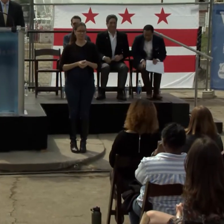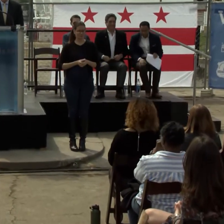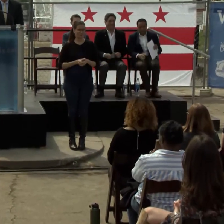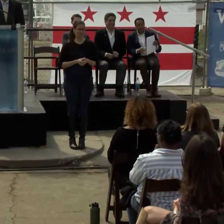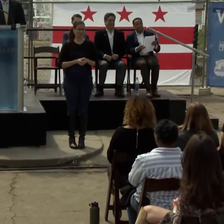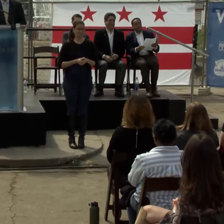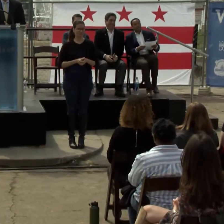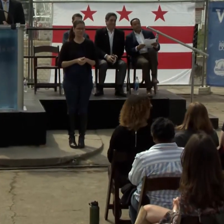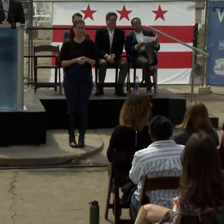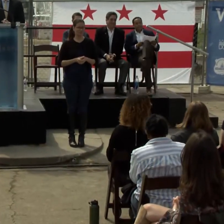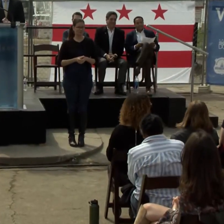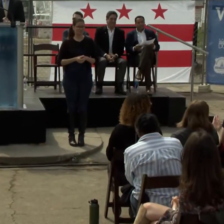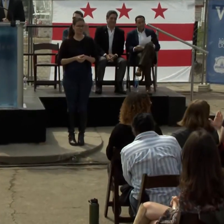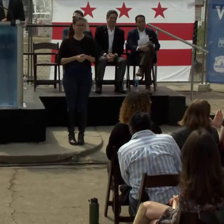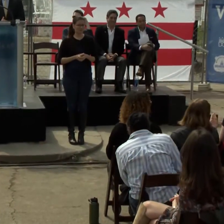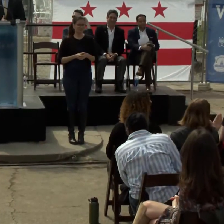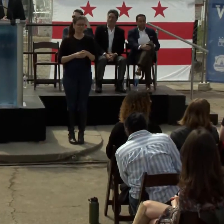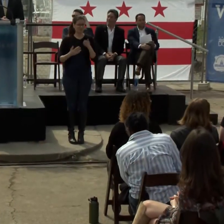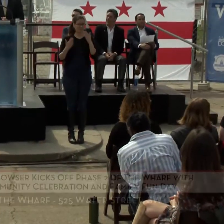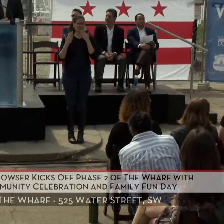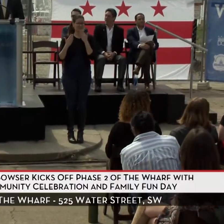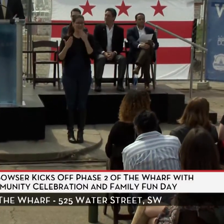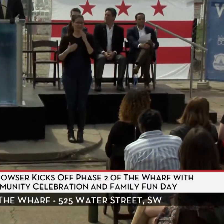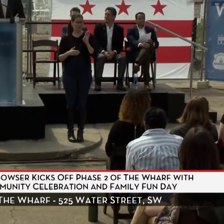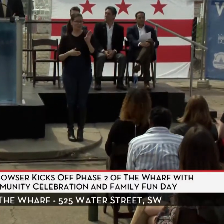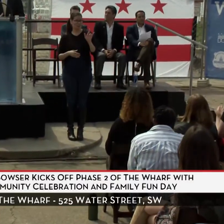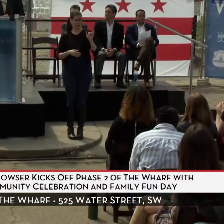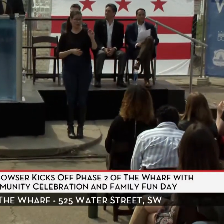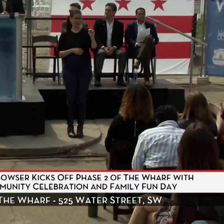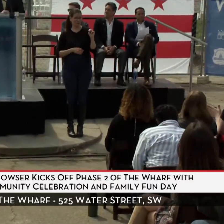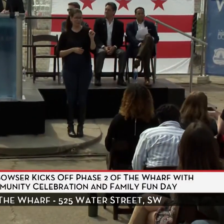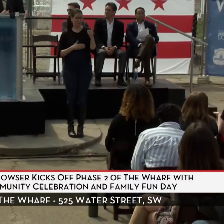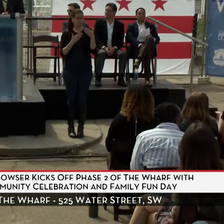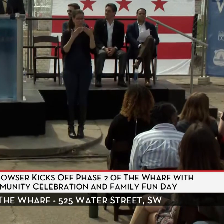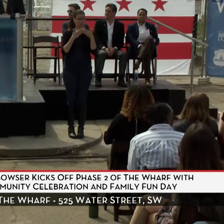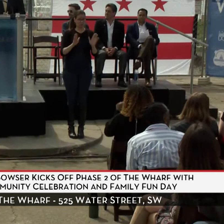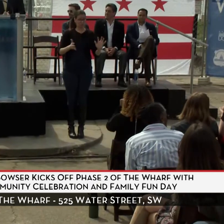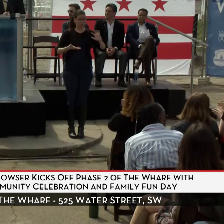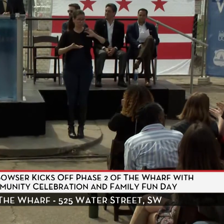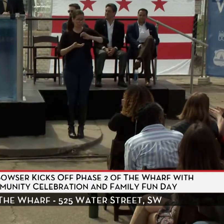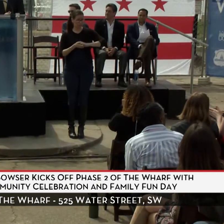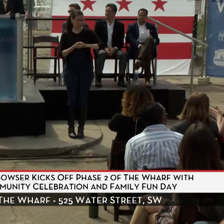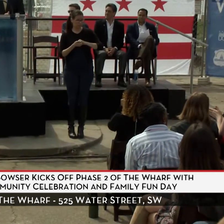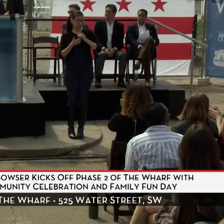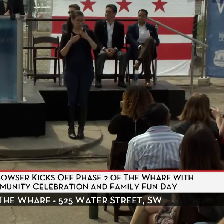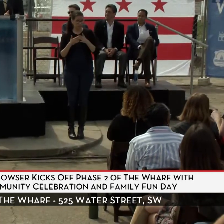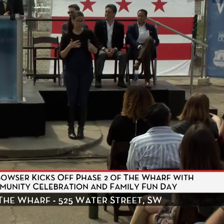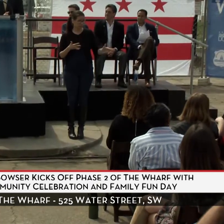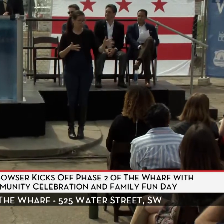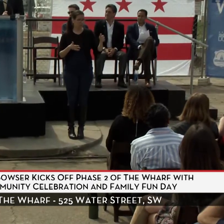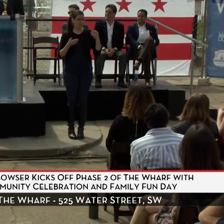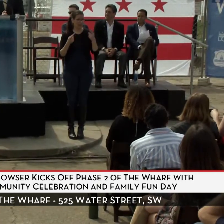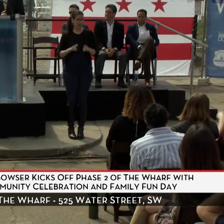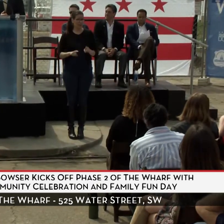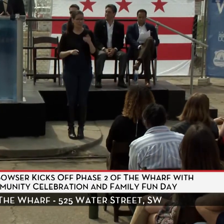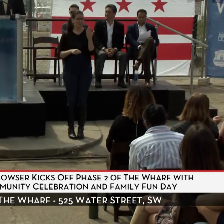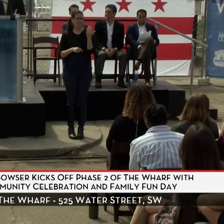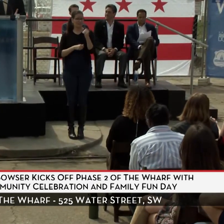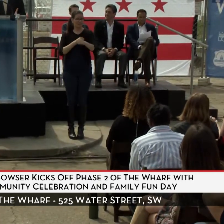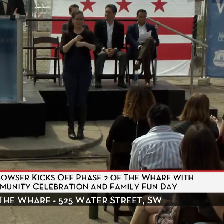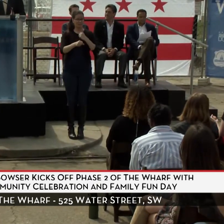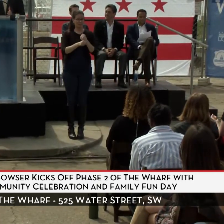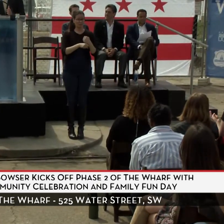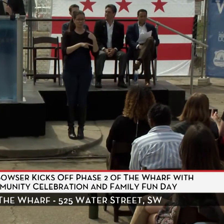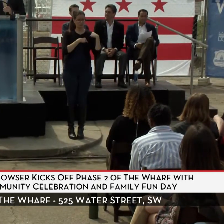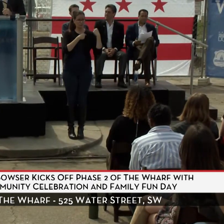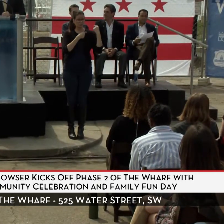Thank you, Brian. A public-private partnership spanning more than 15 years in duration, over $3.5 billion, relies on working together with